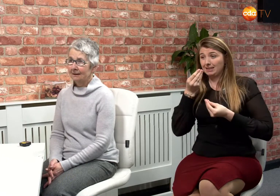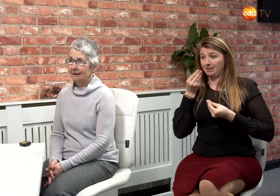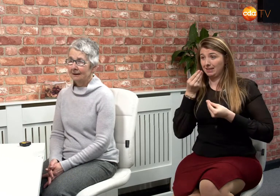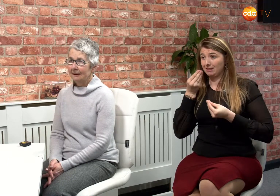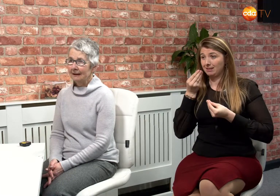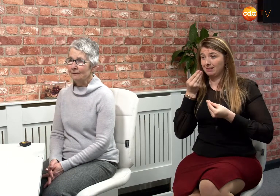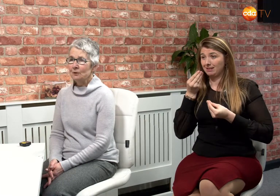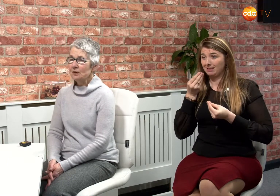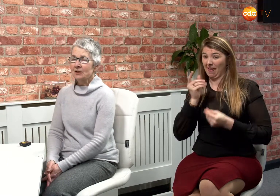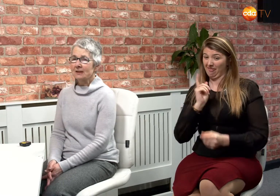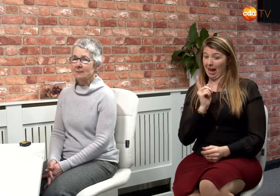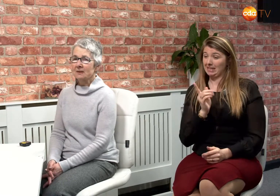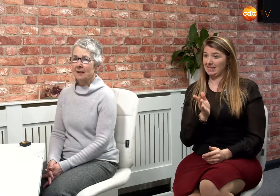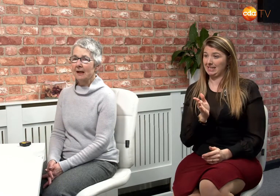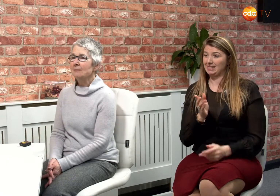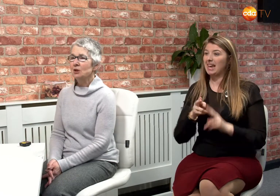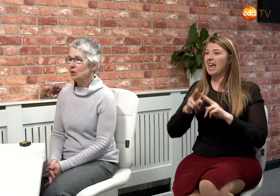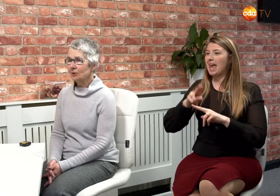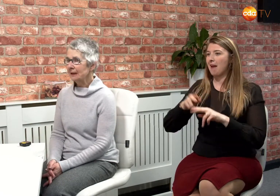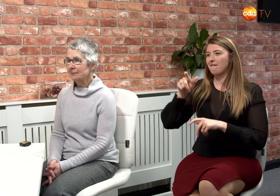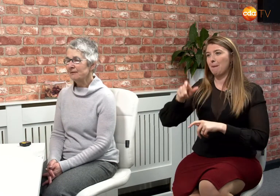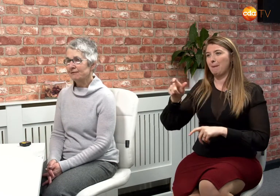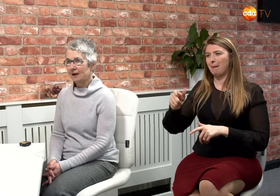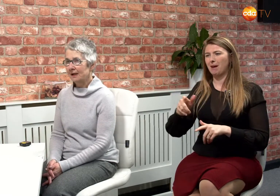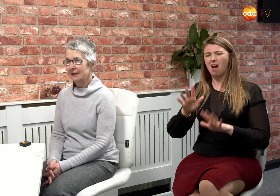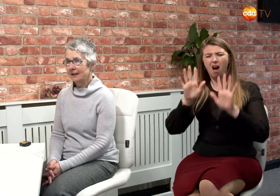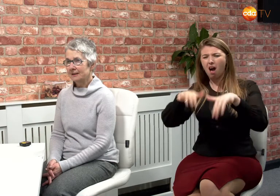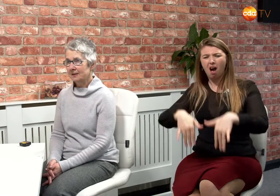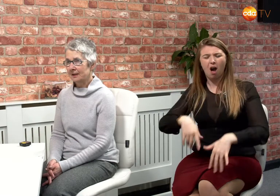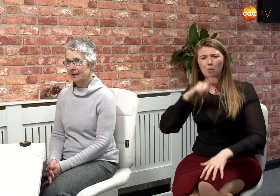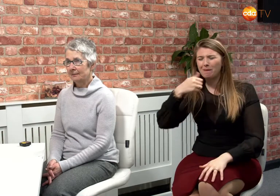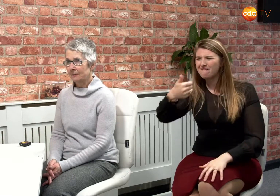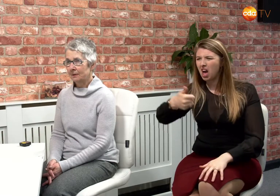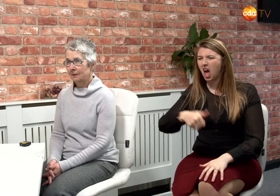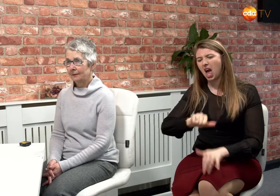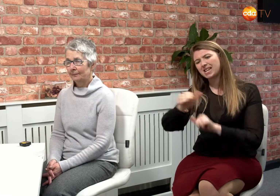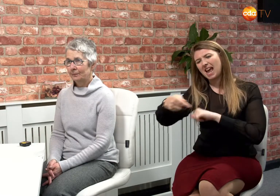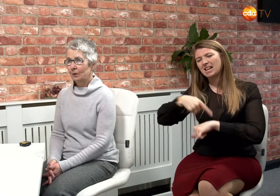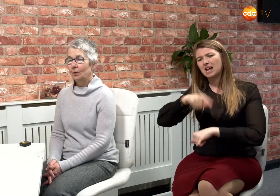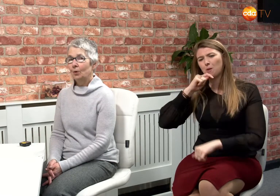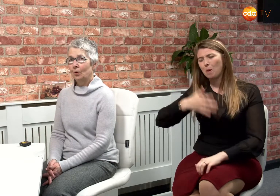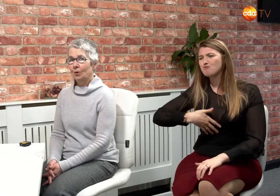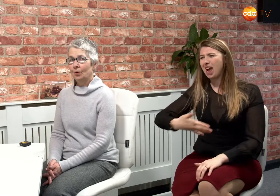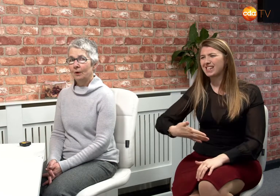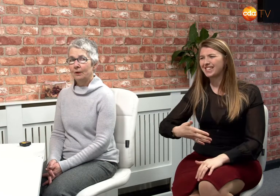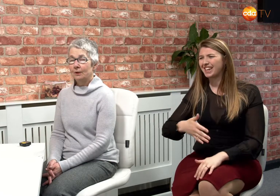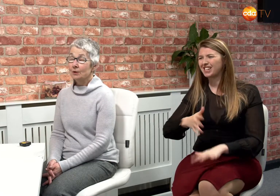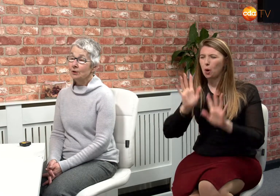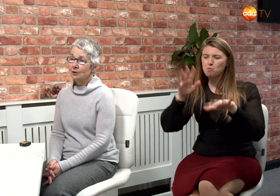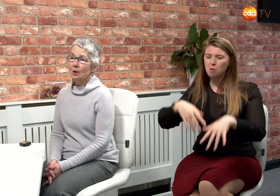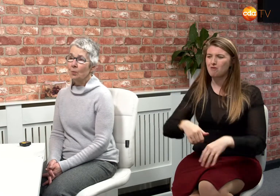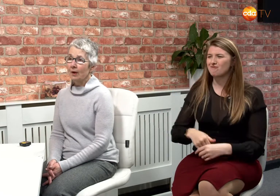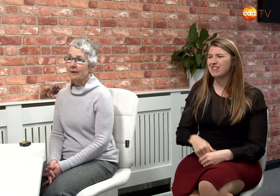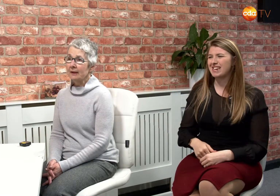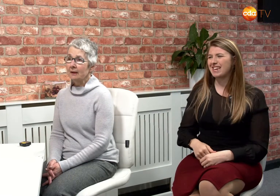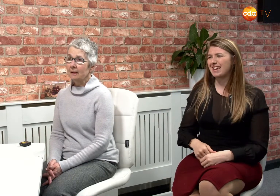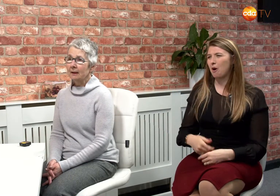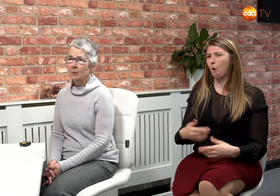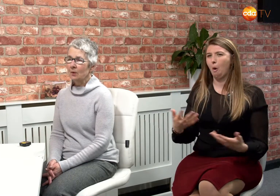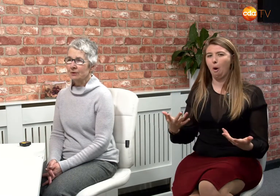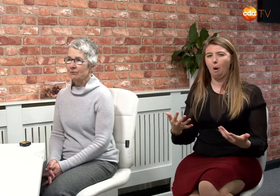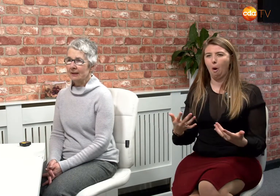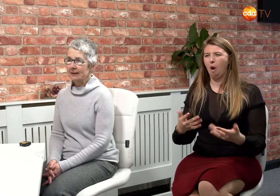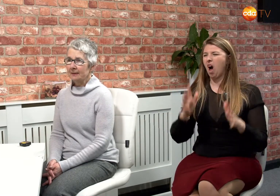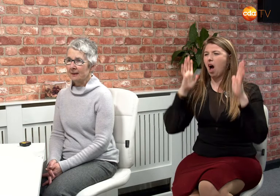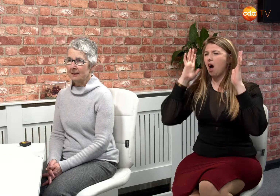listening, if you just keep saying, I'm sure it'll be fine next time, or don't